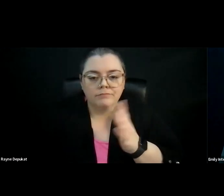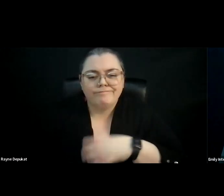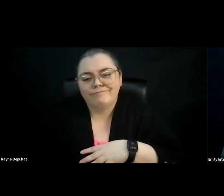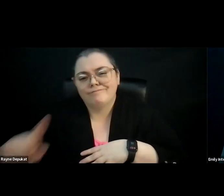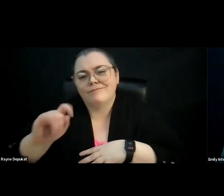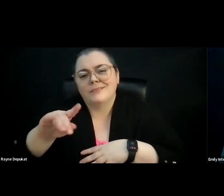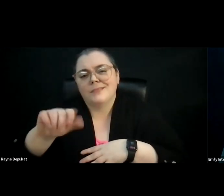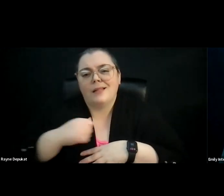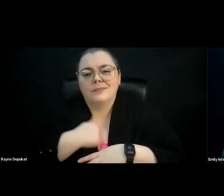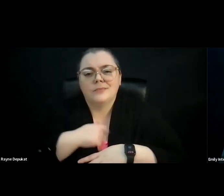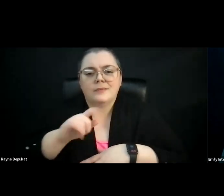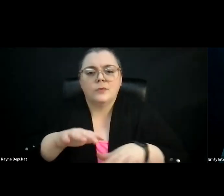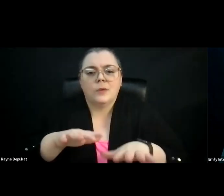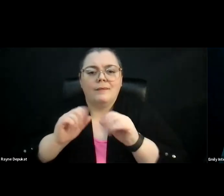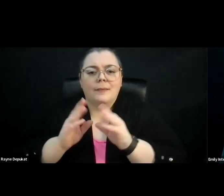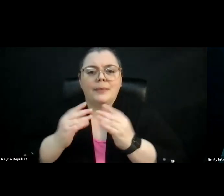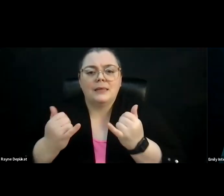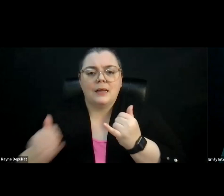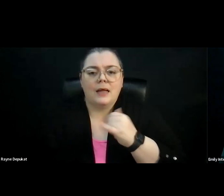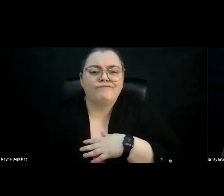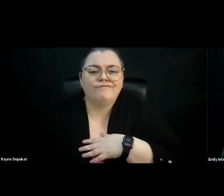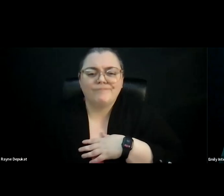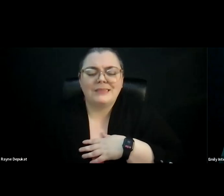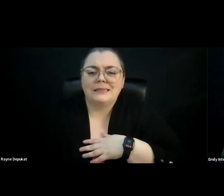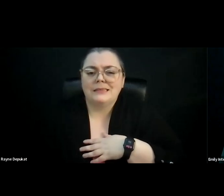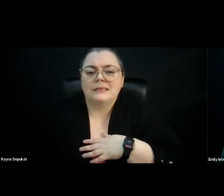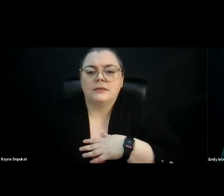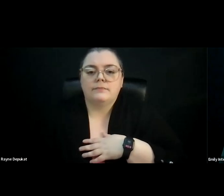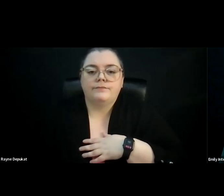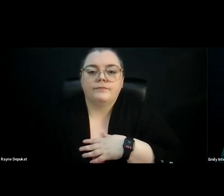Oh, I need to open it. Oh, Talia, sorry, you have to leave the meeting.